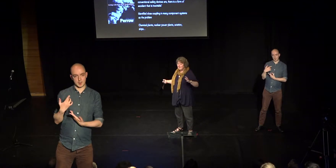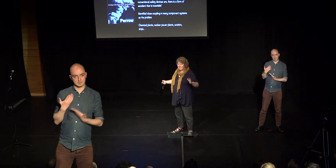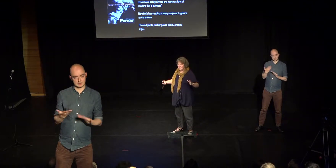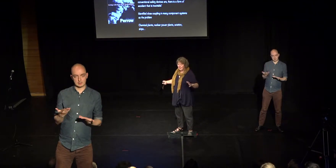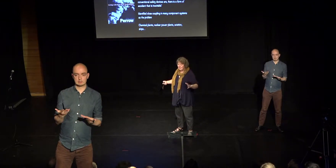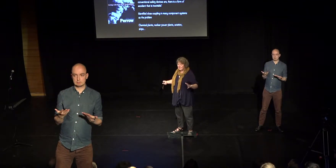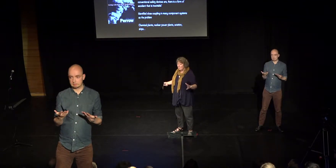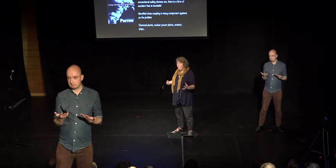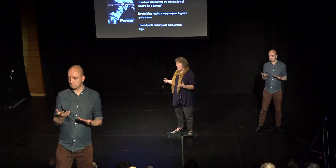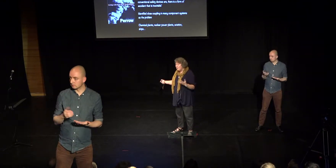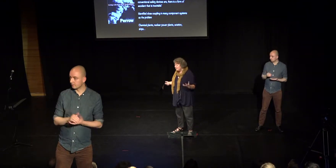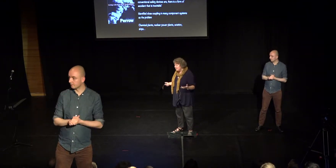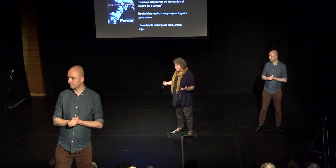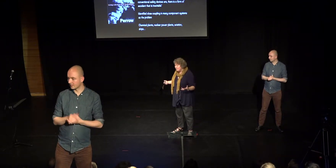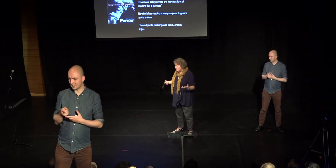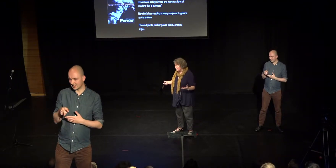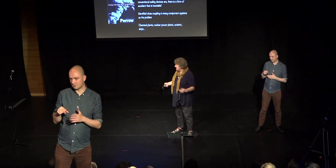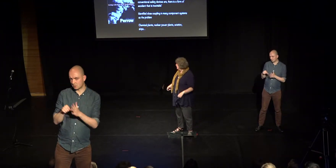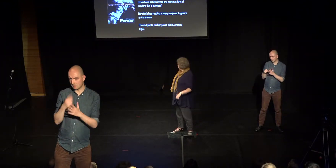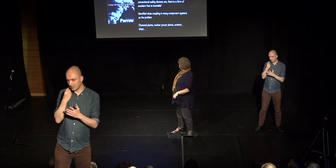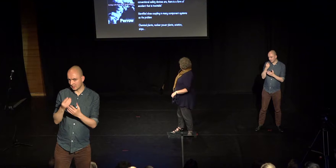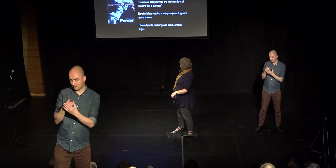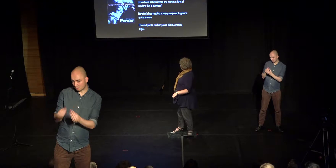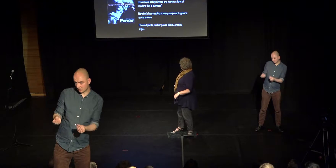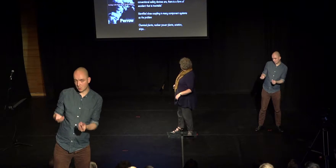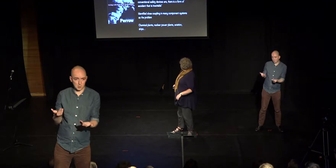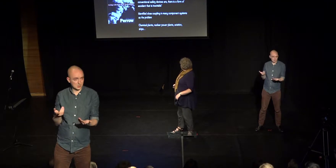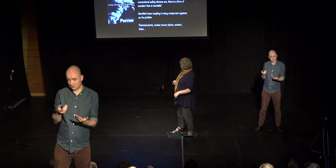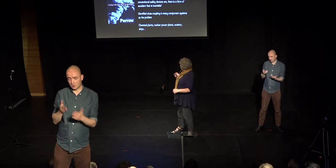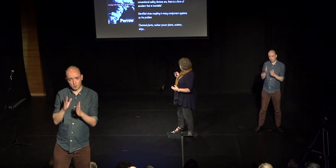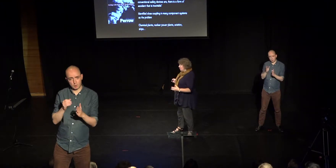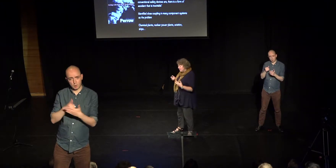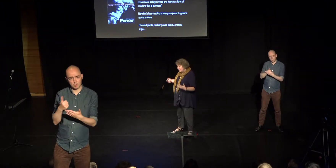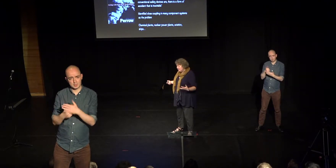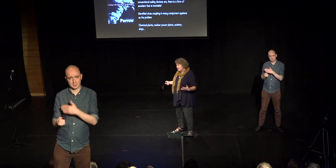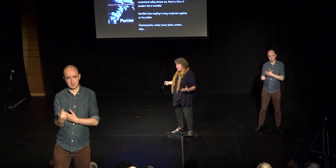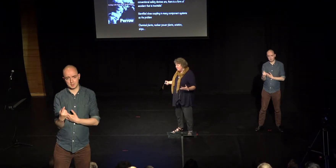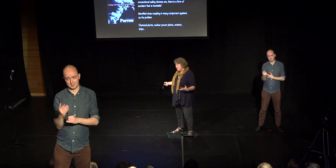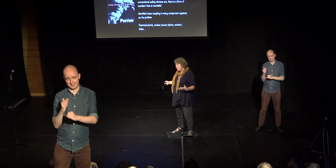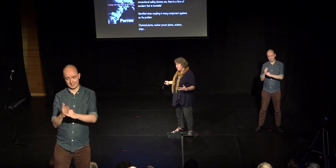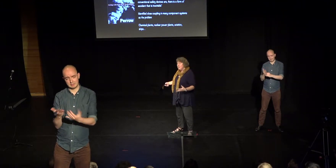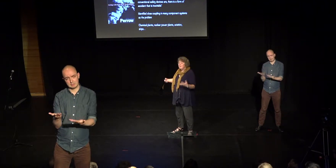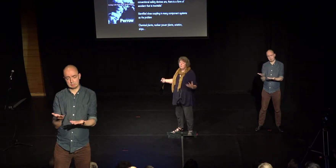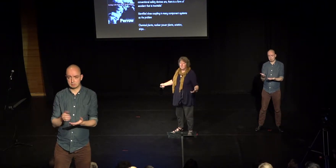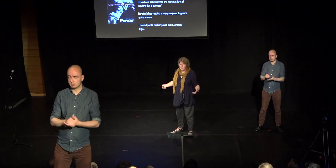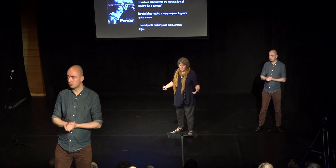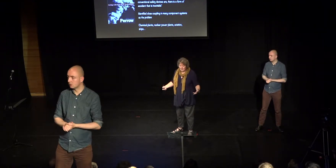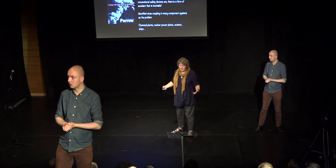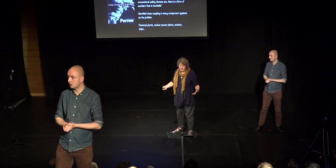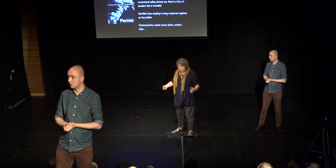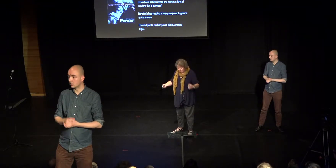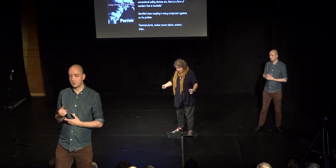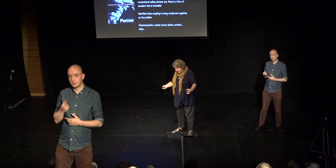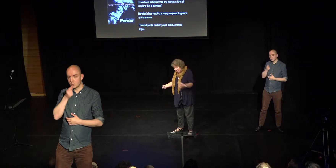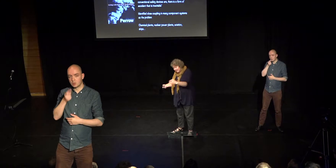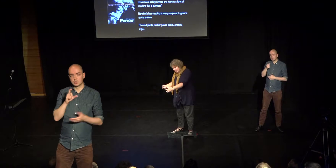we somehow fix it, and why is it inevitable if it is? Okay. And what he identified the problem was, he called it close coupling,